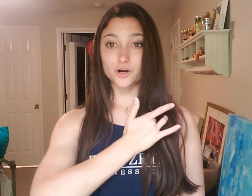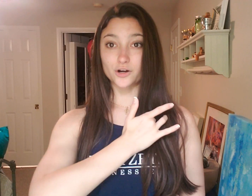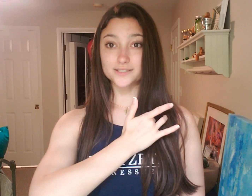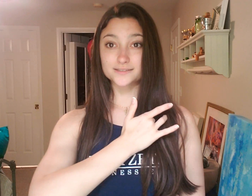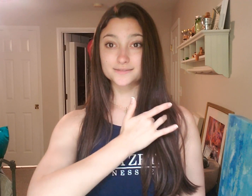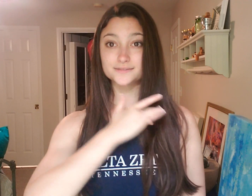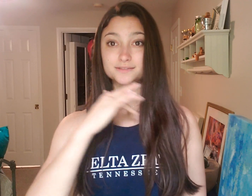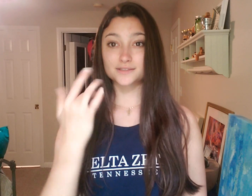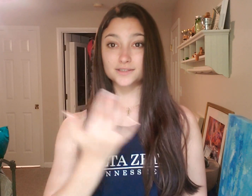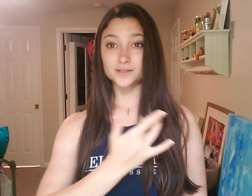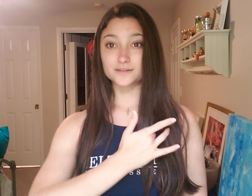heart.